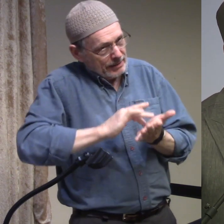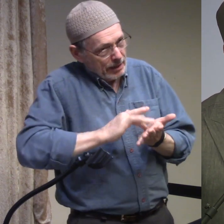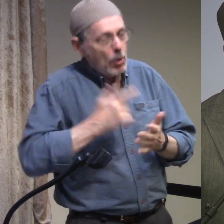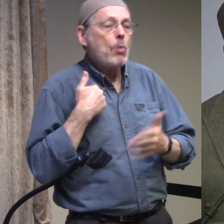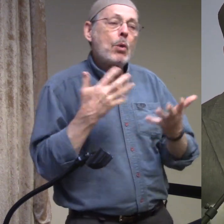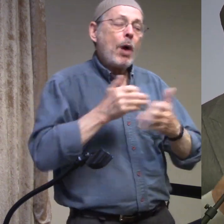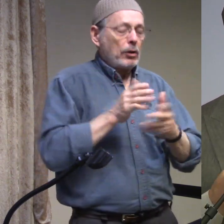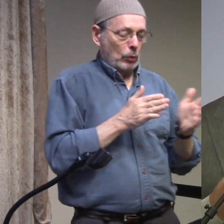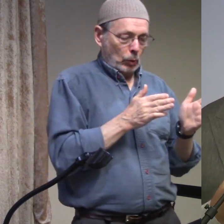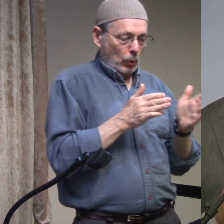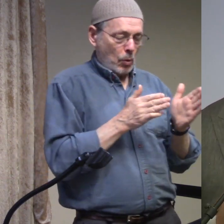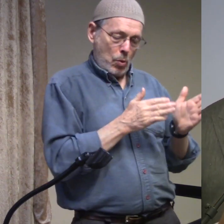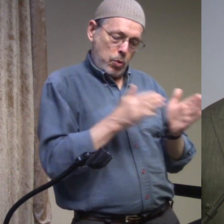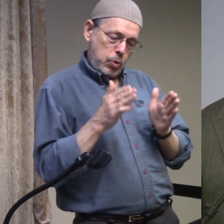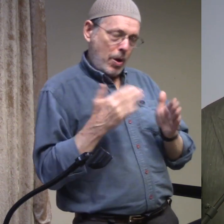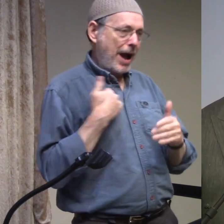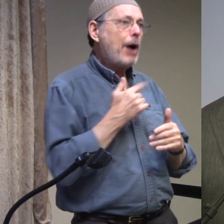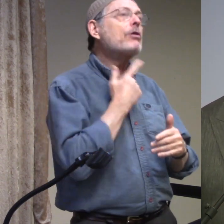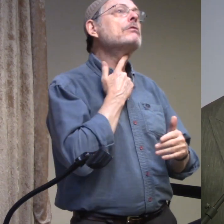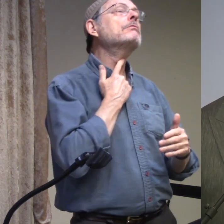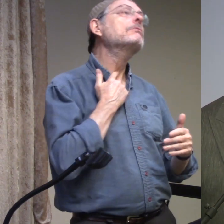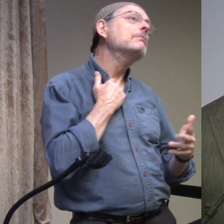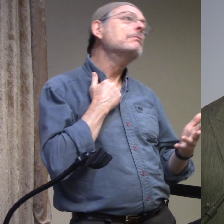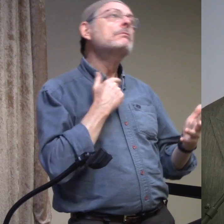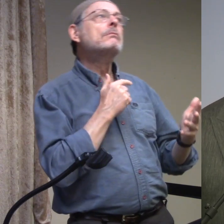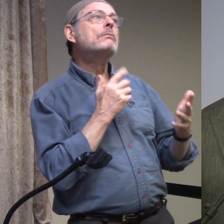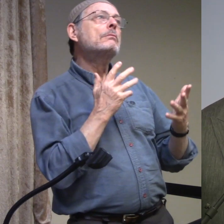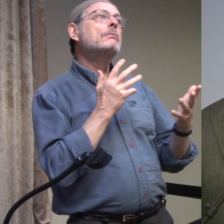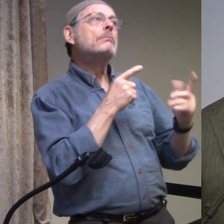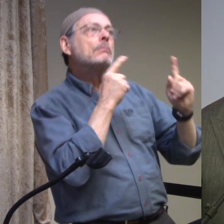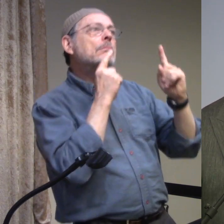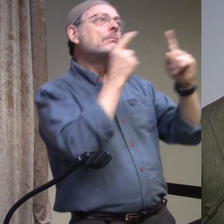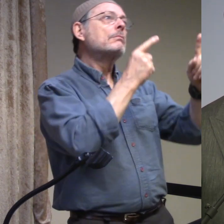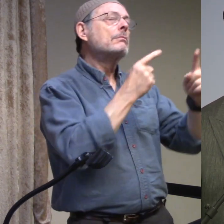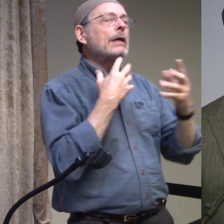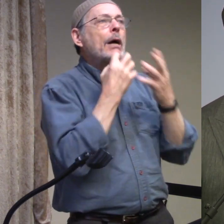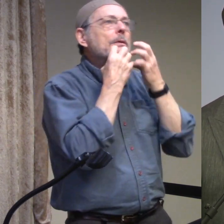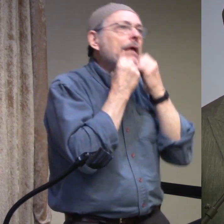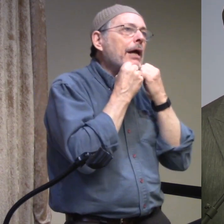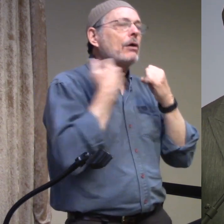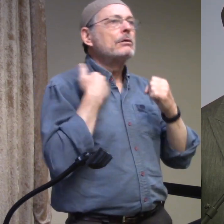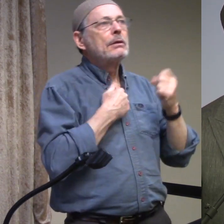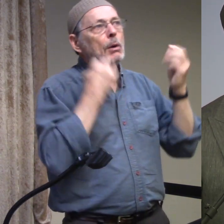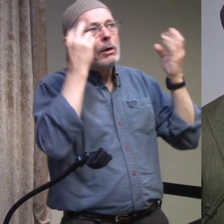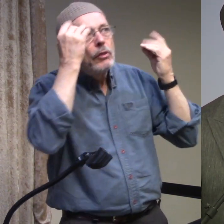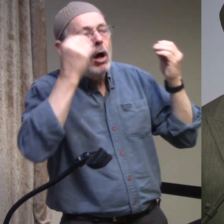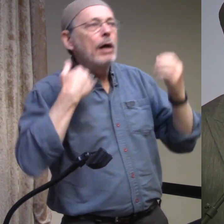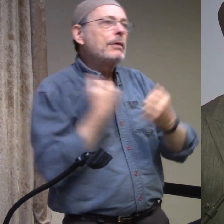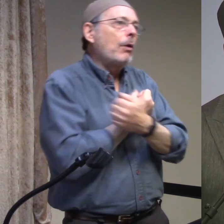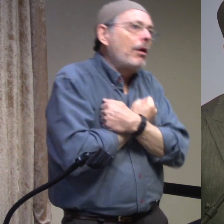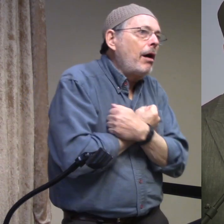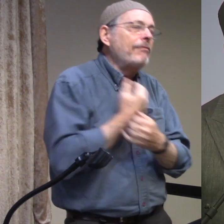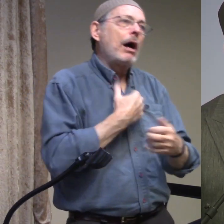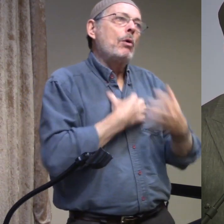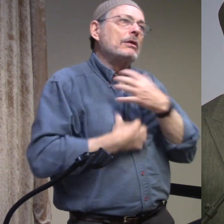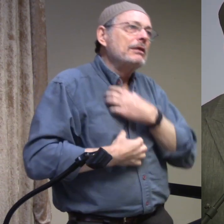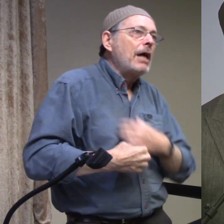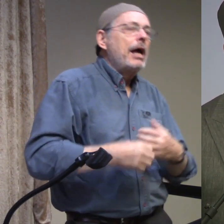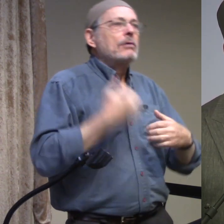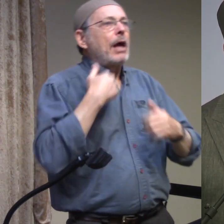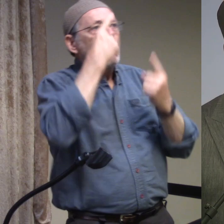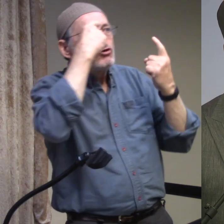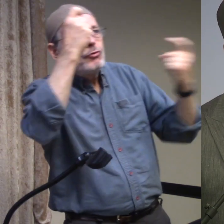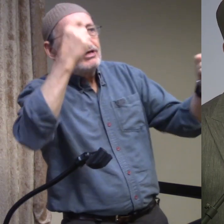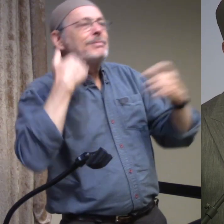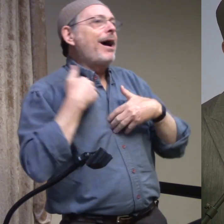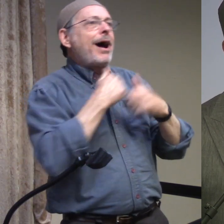want to shift our yearning, our cares, our thoughts, our love, our desires, our